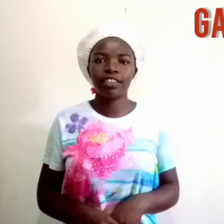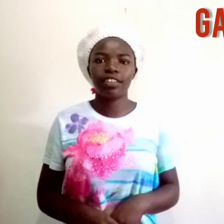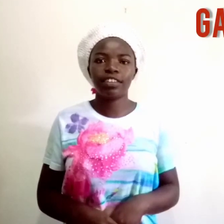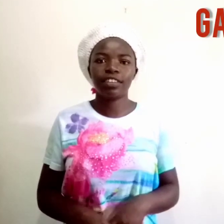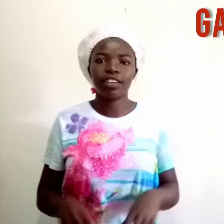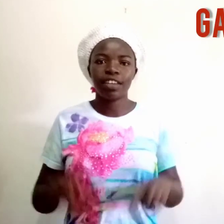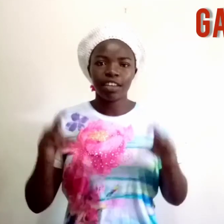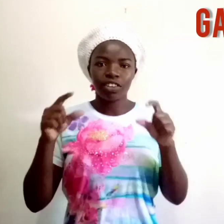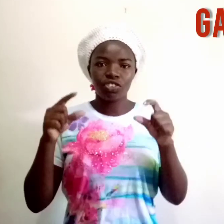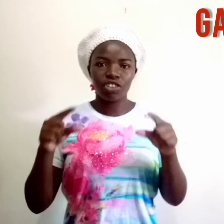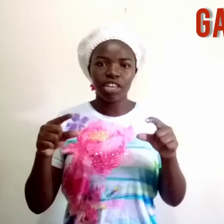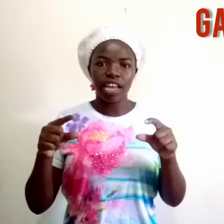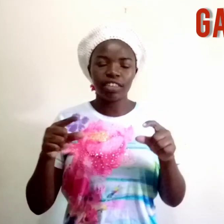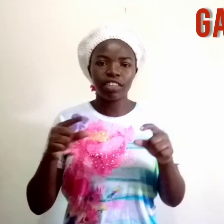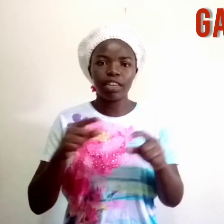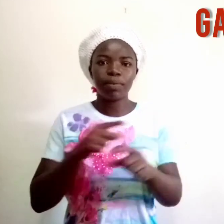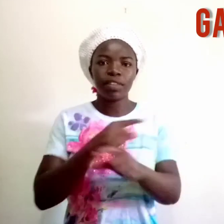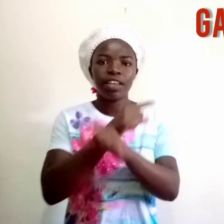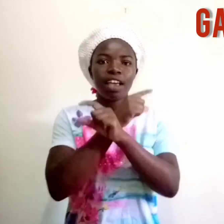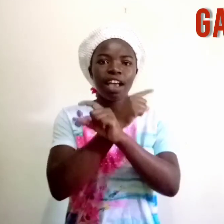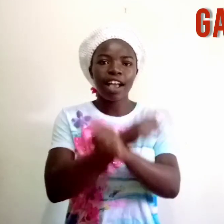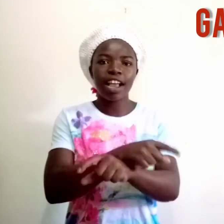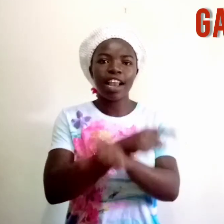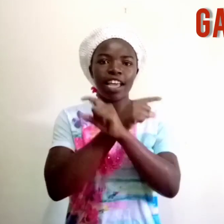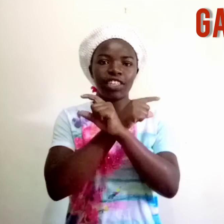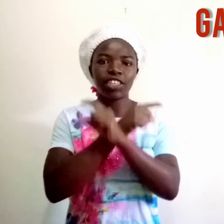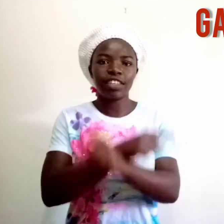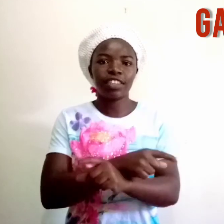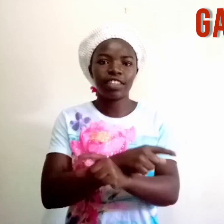Galatians, G handshakes, Galatians,